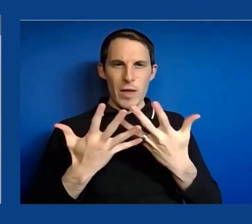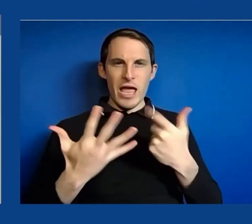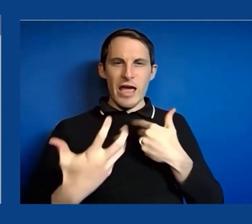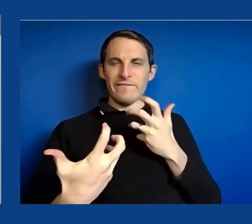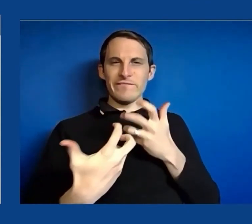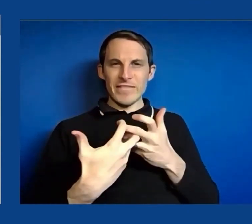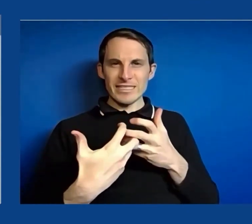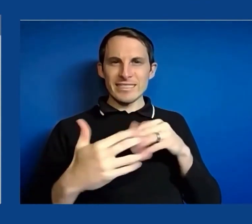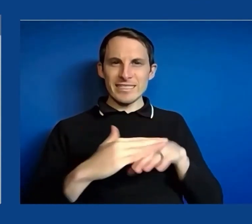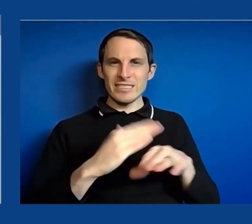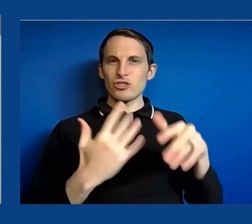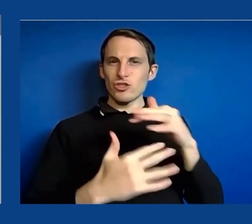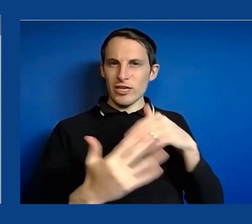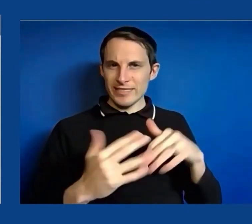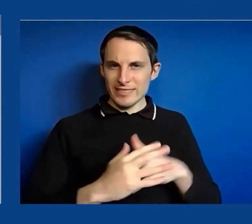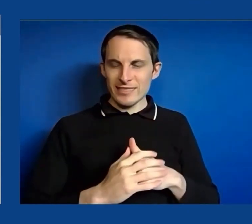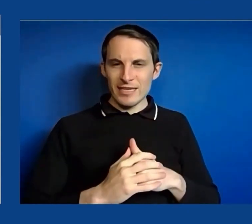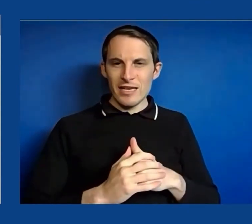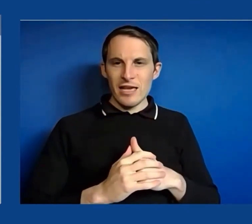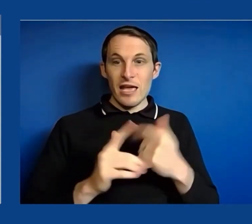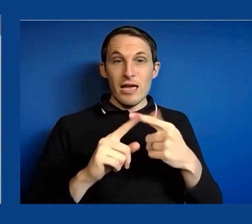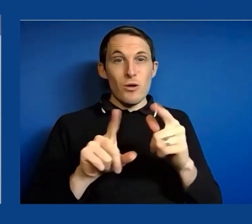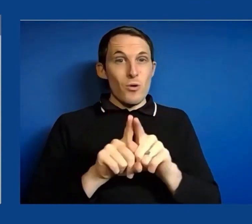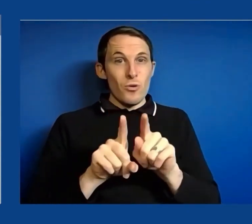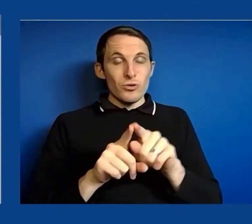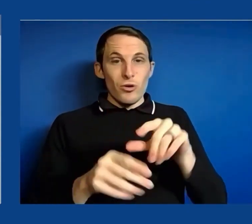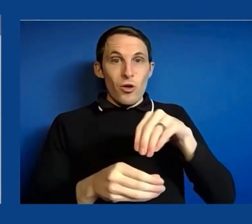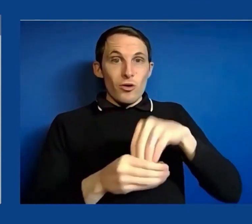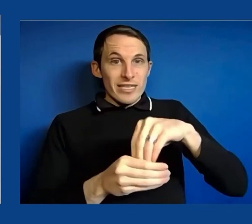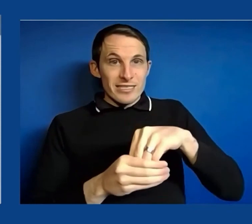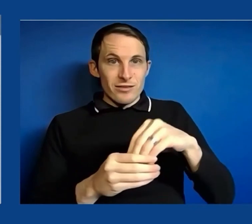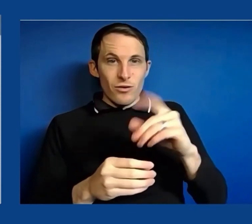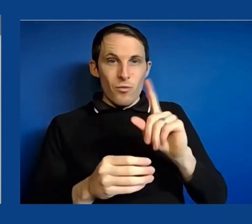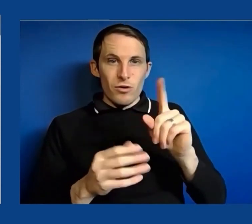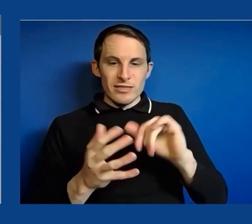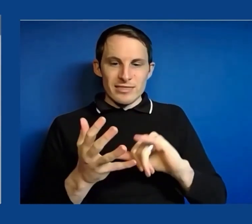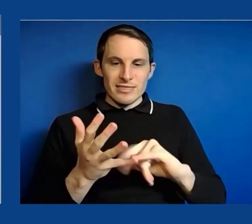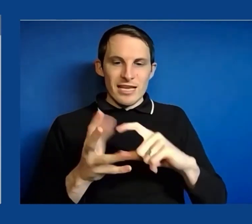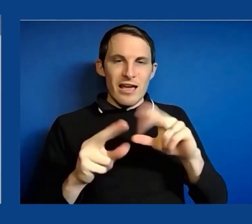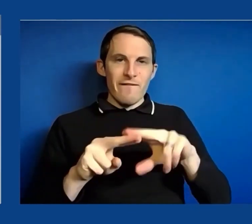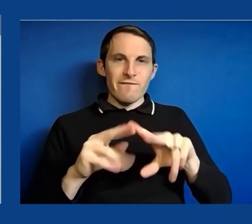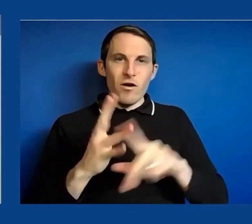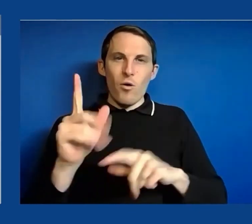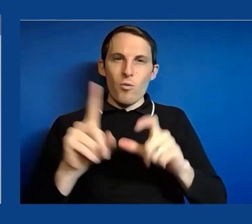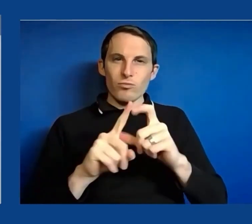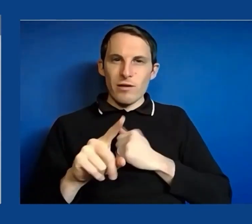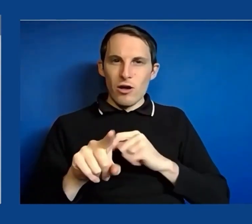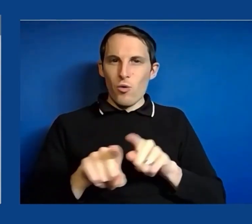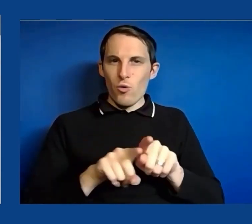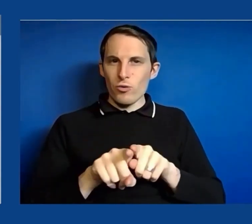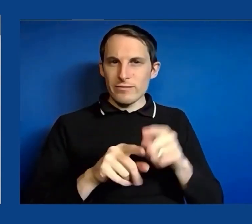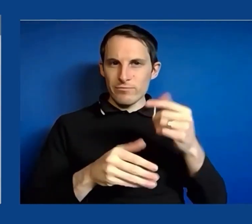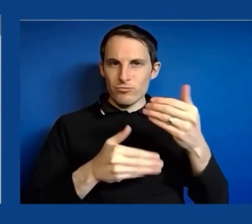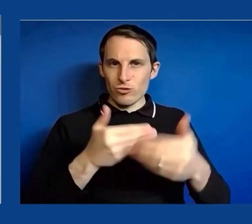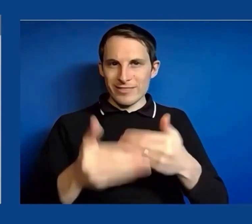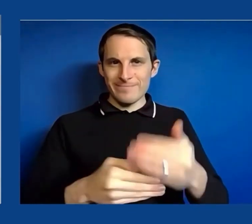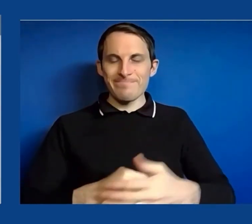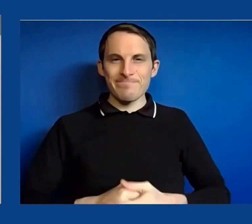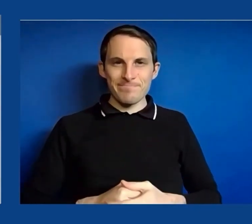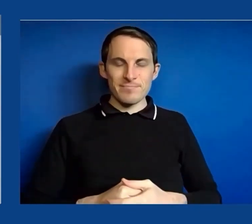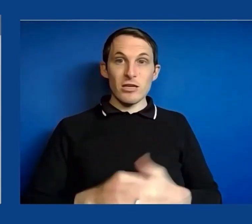society and the content of what scaffolds your learning process. So using